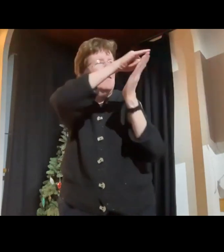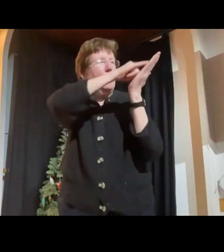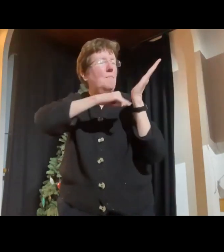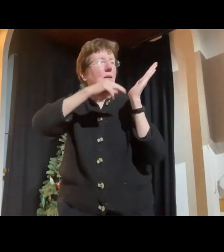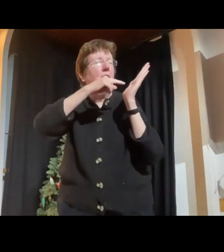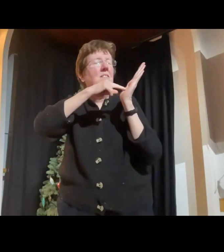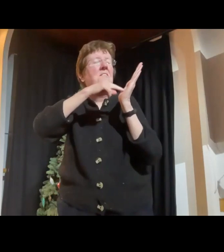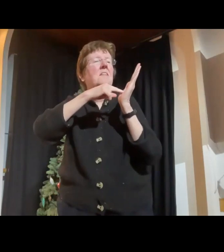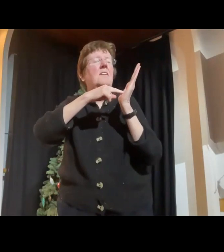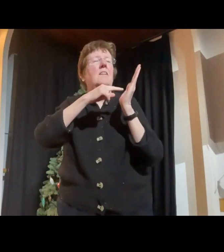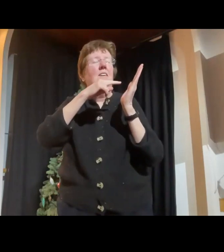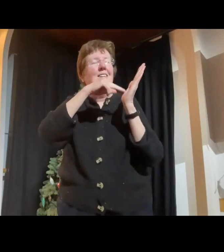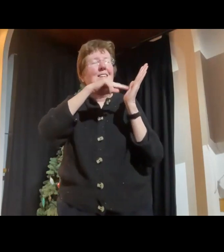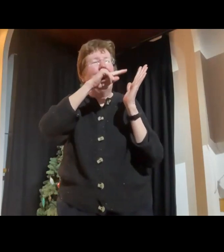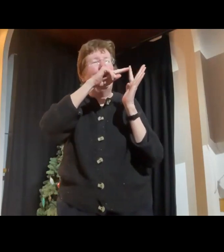The report went out.